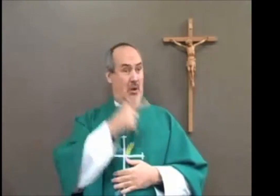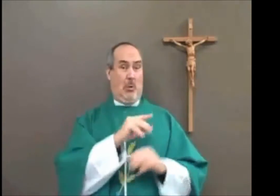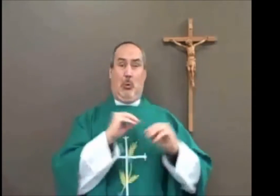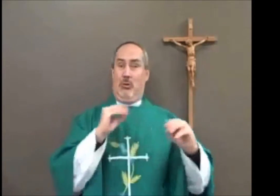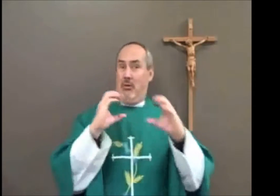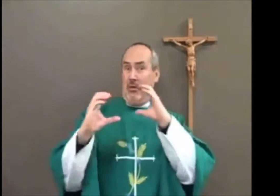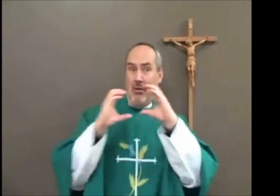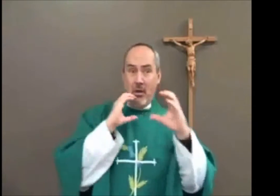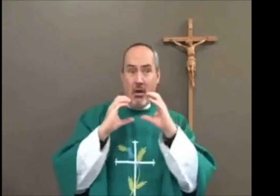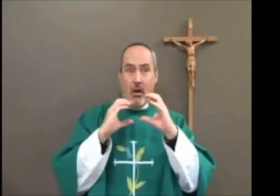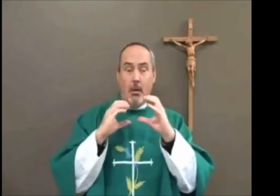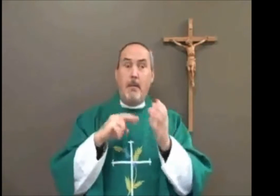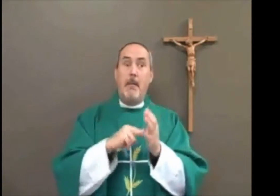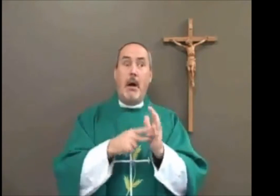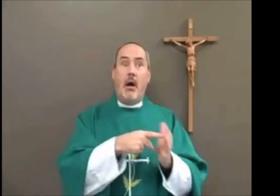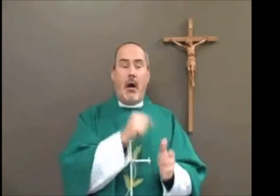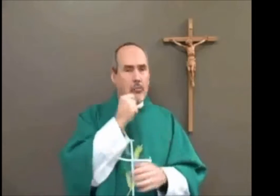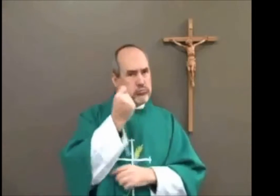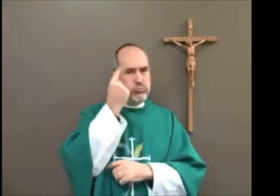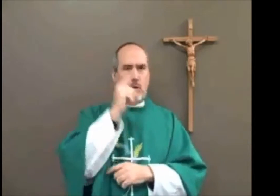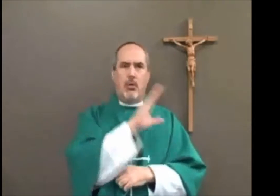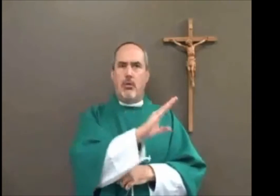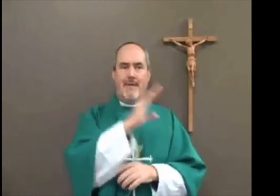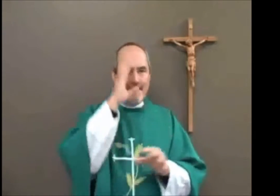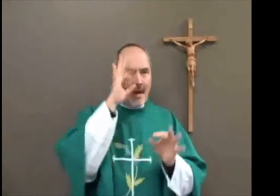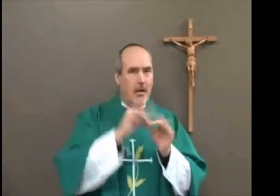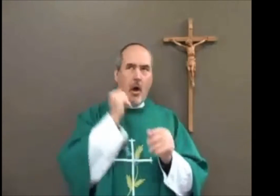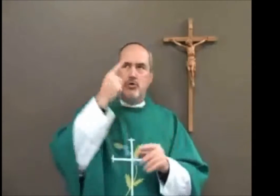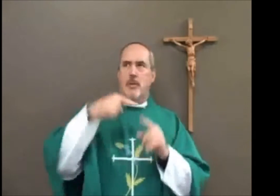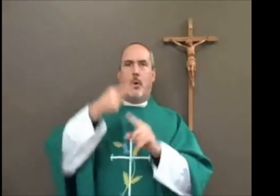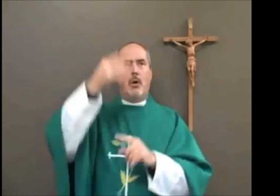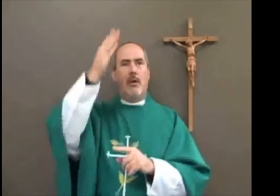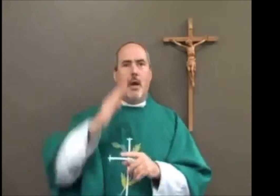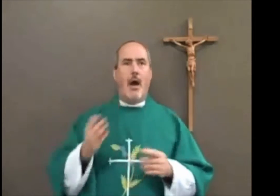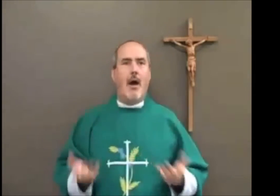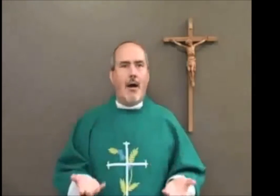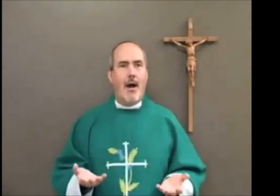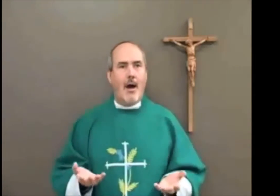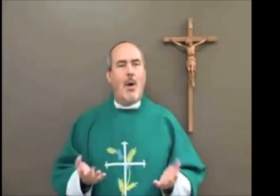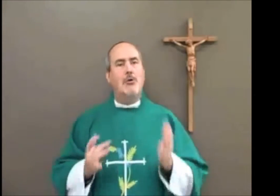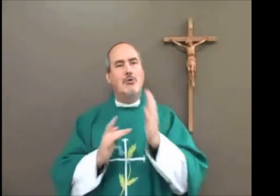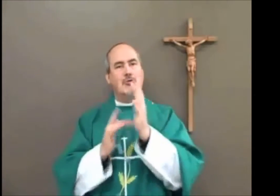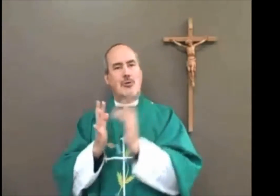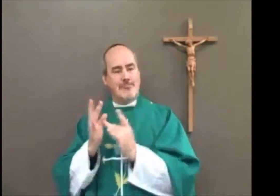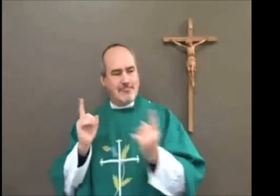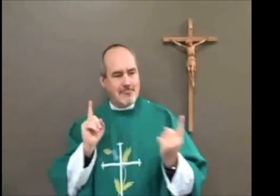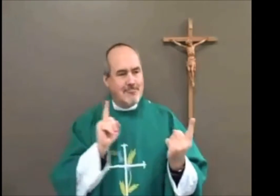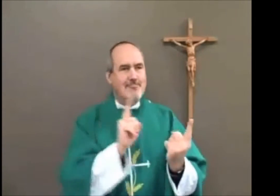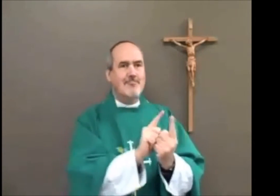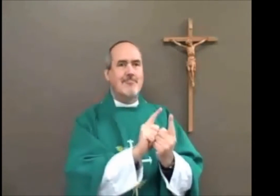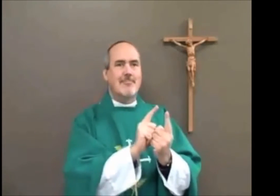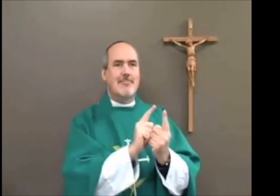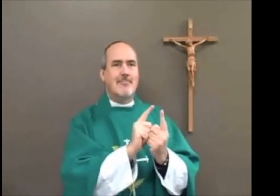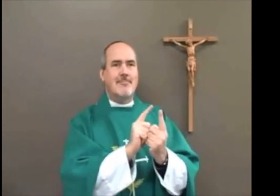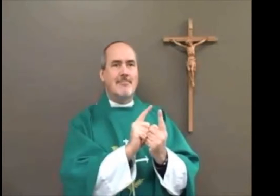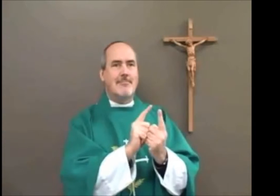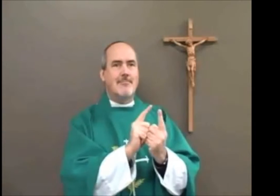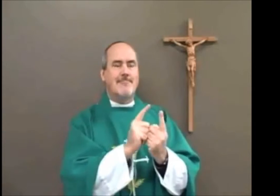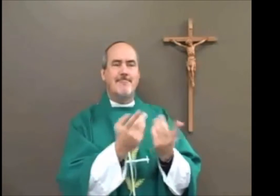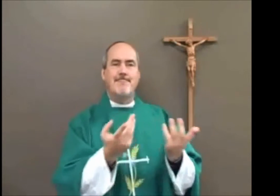communities of people. And because this deaf person had no communication, they didn't have an